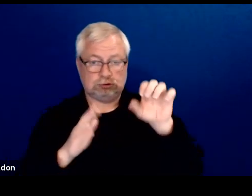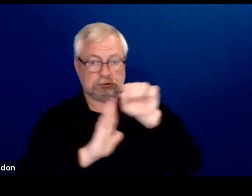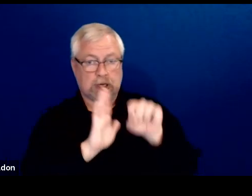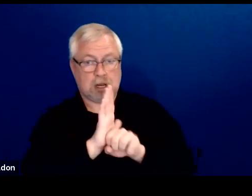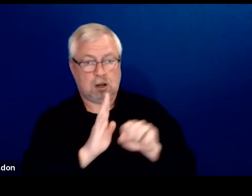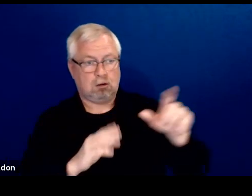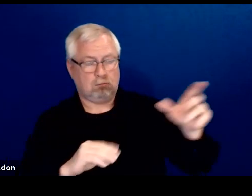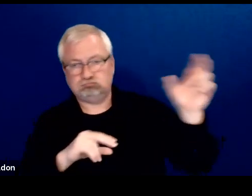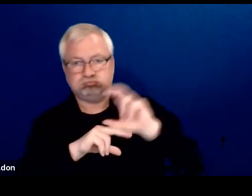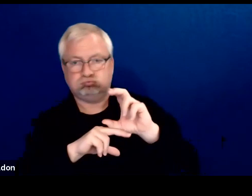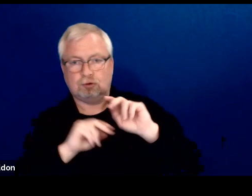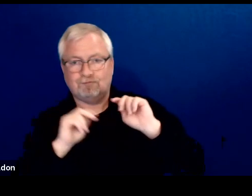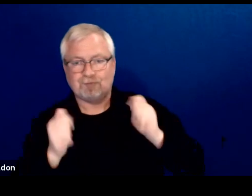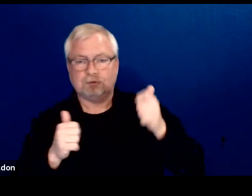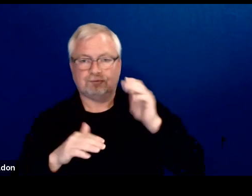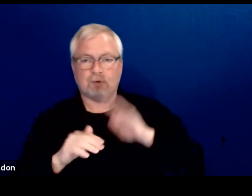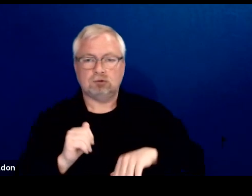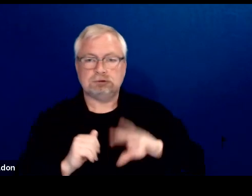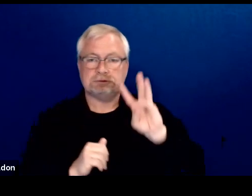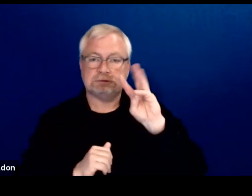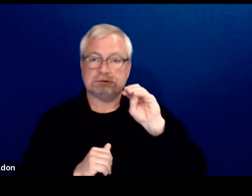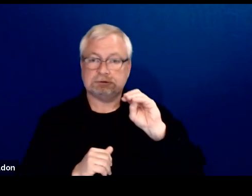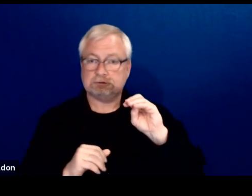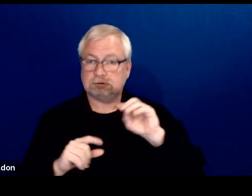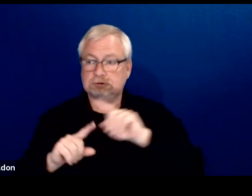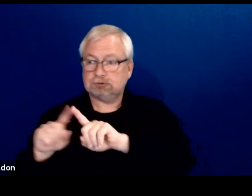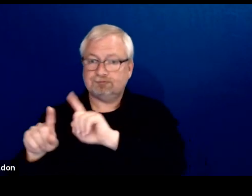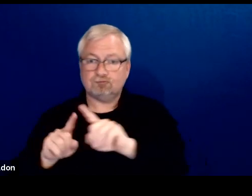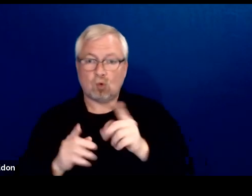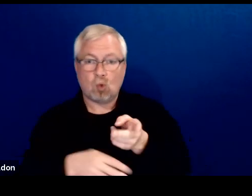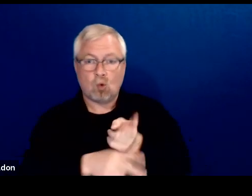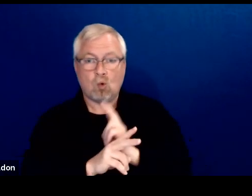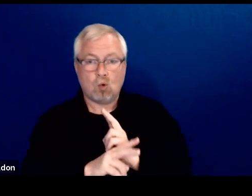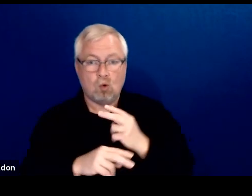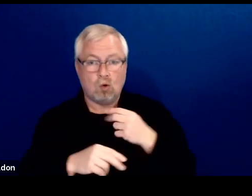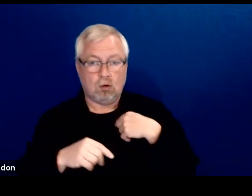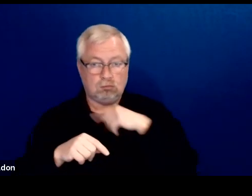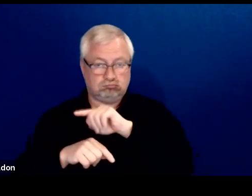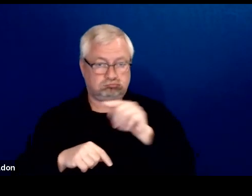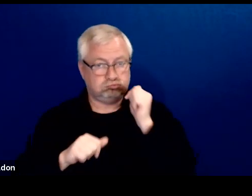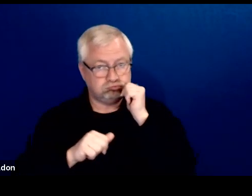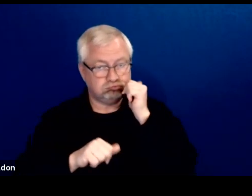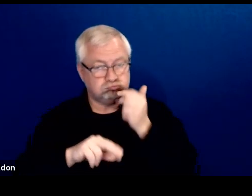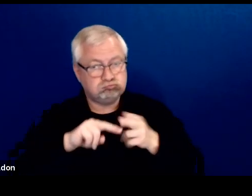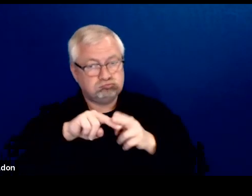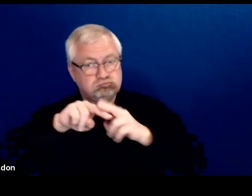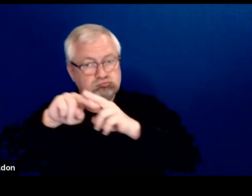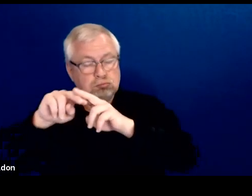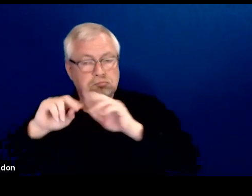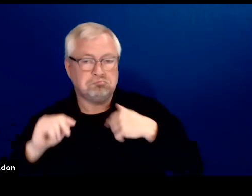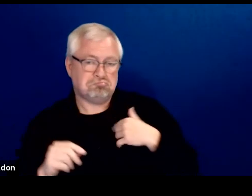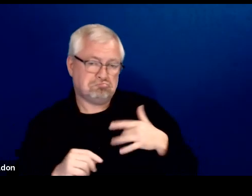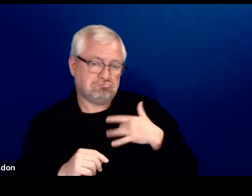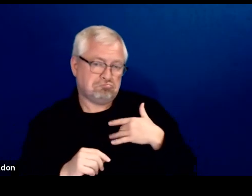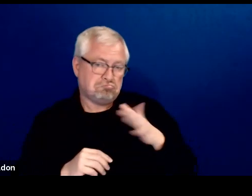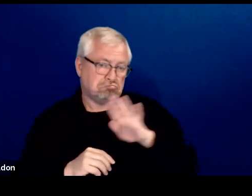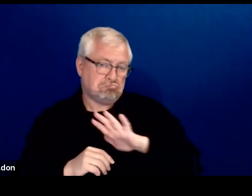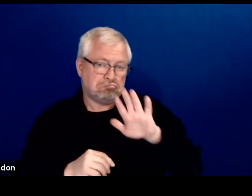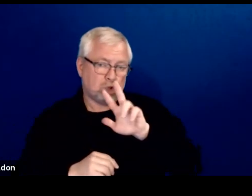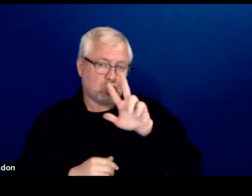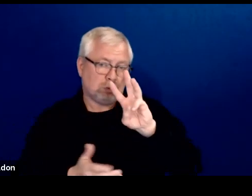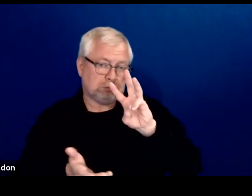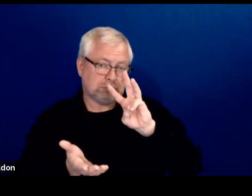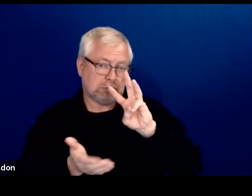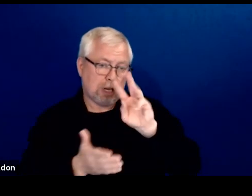continue to rise every day. And the team can get those out in about 36 hours once they're applied for. So again, we're doing everything we can to get Minnesotans money fast,